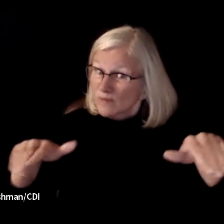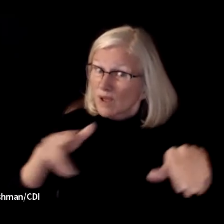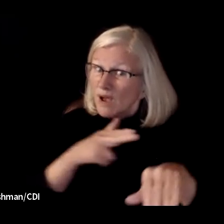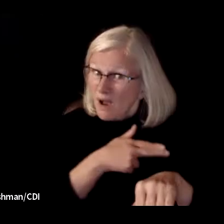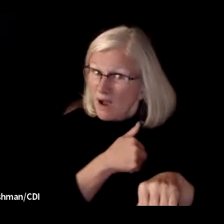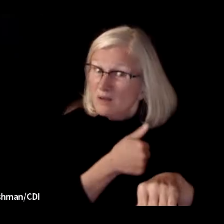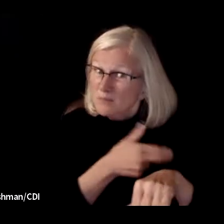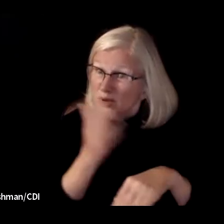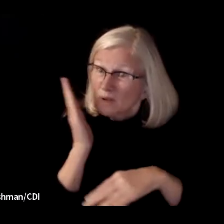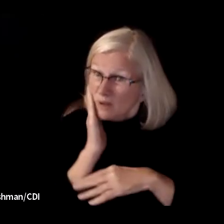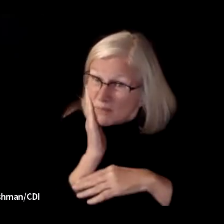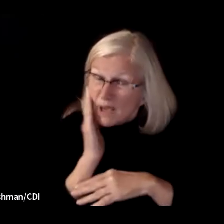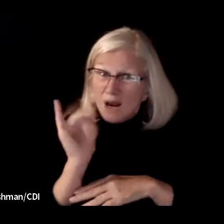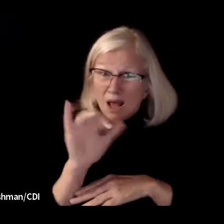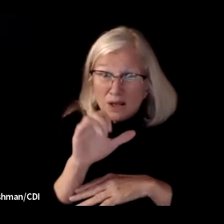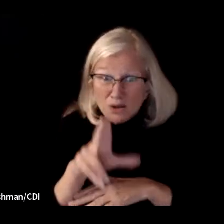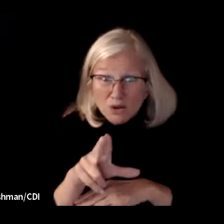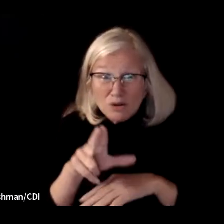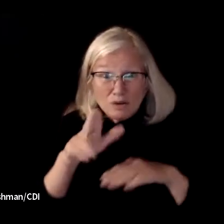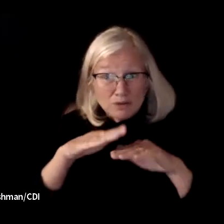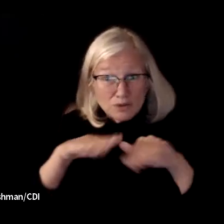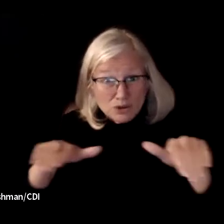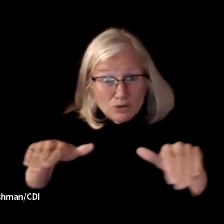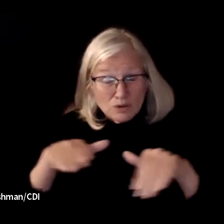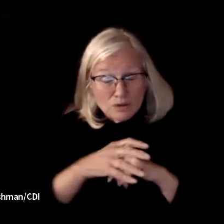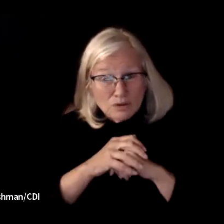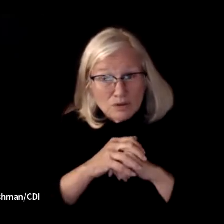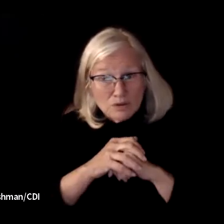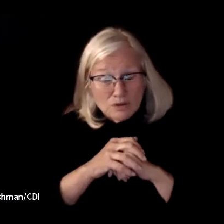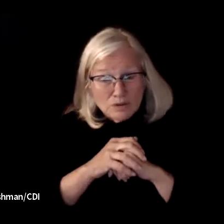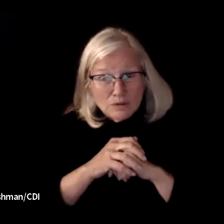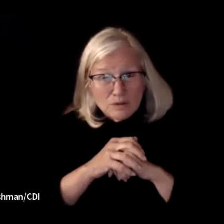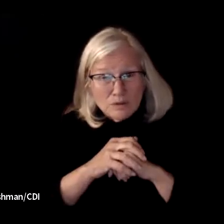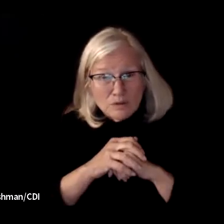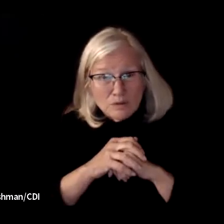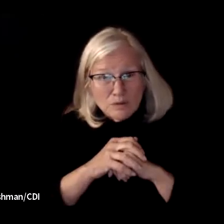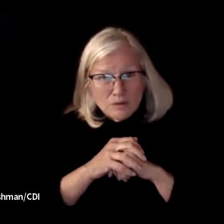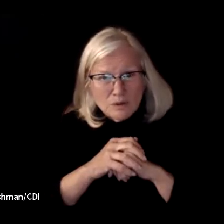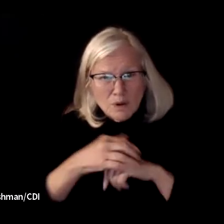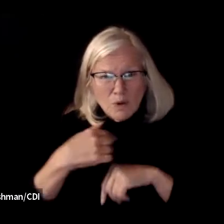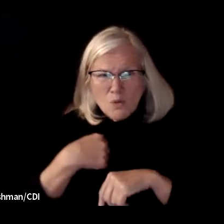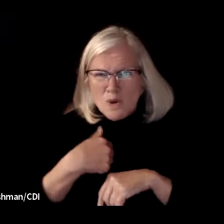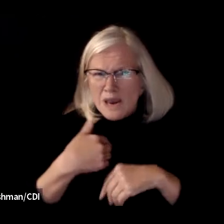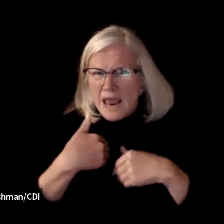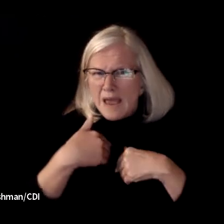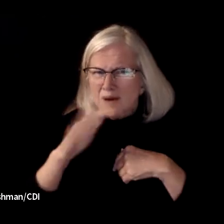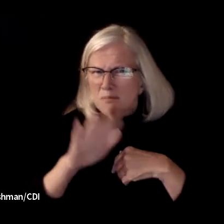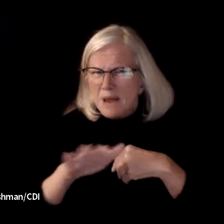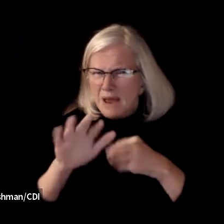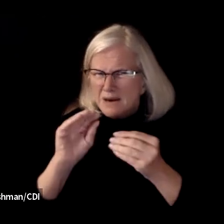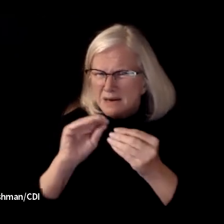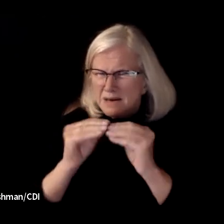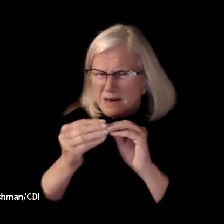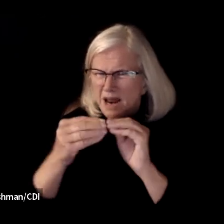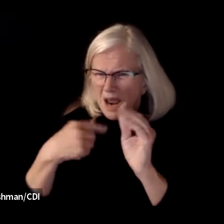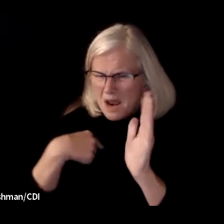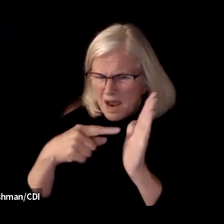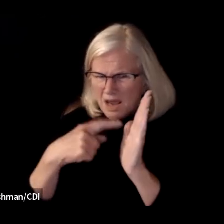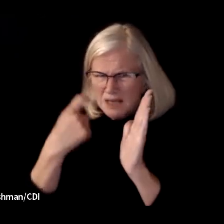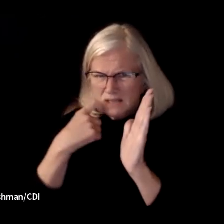particular. You have about, the most recent numbers I got from your staff was about